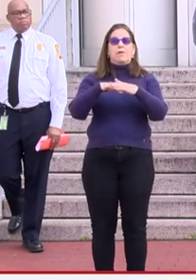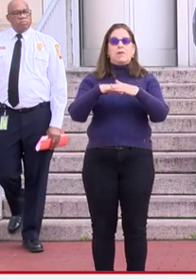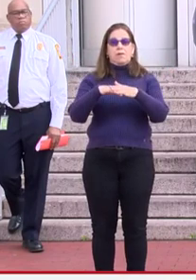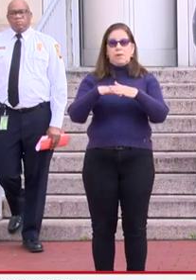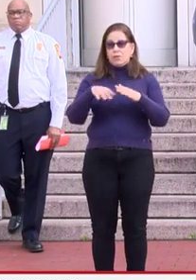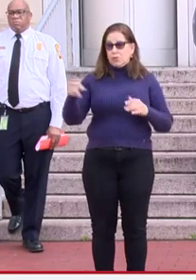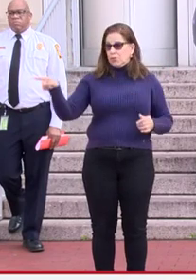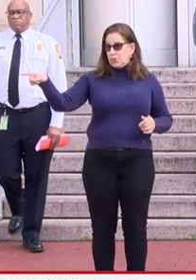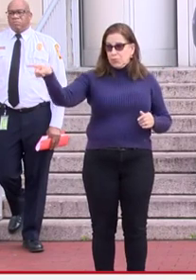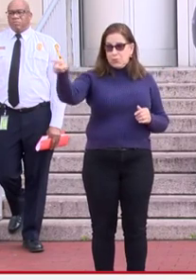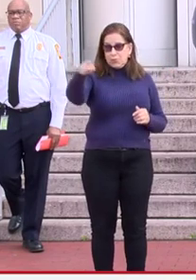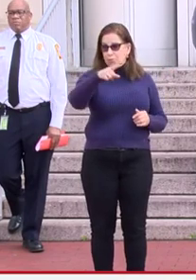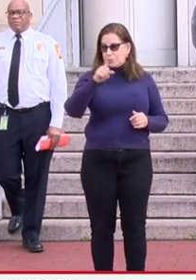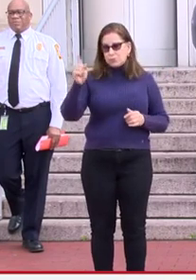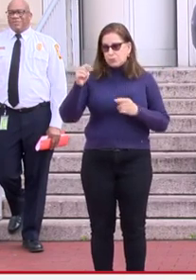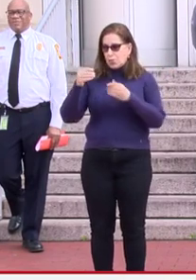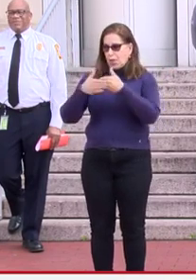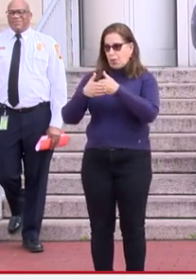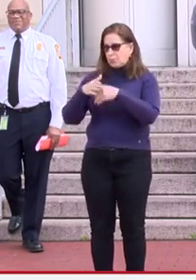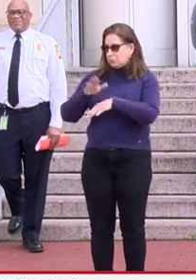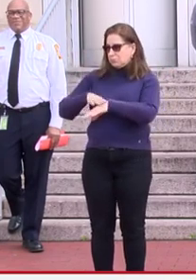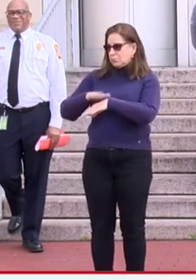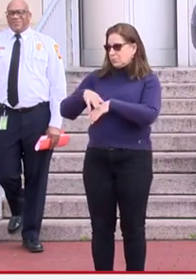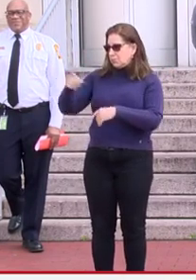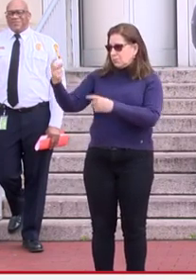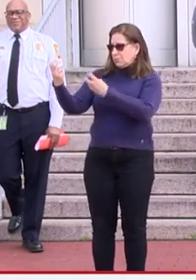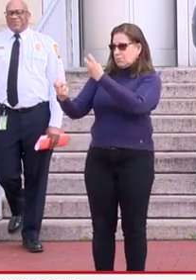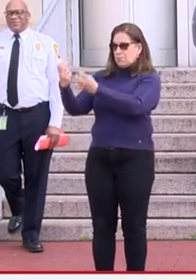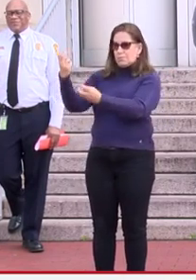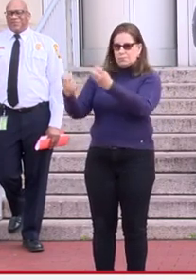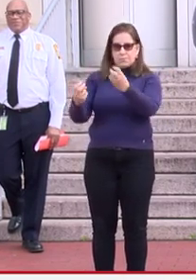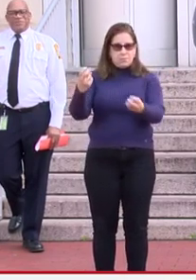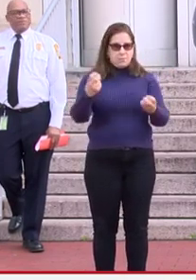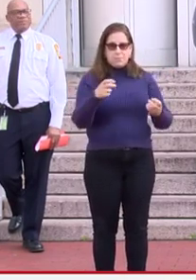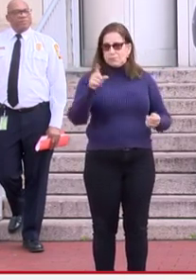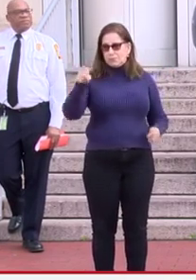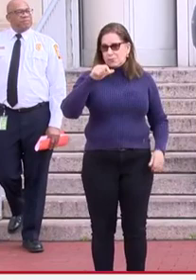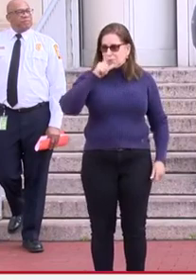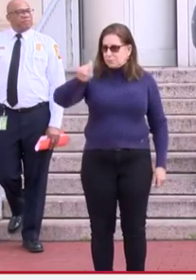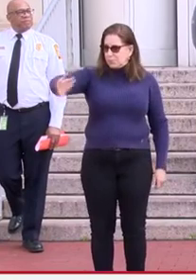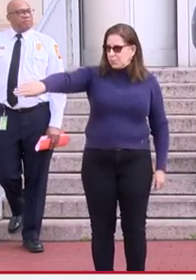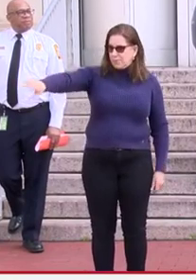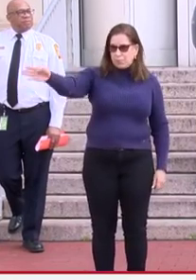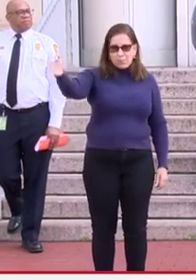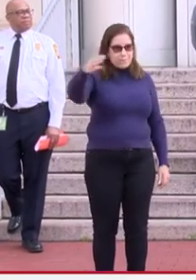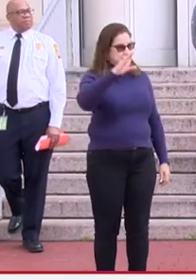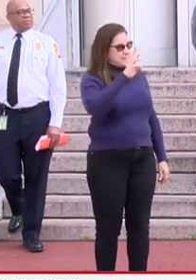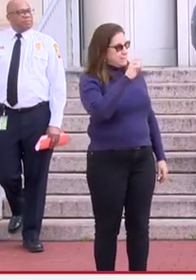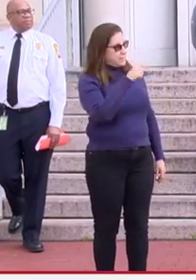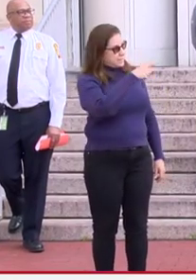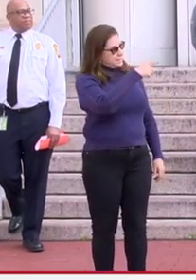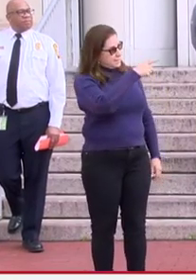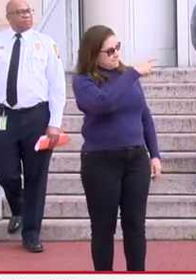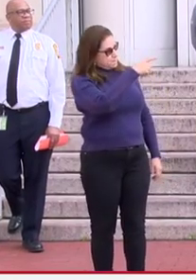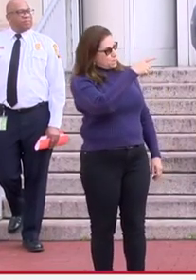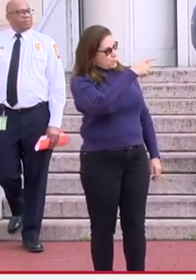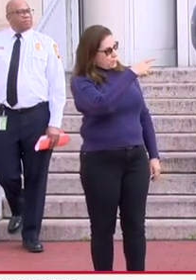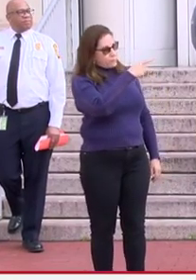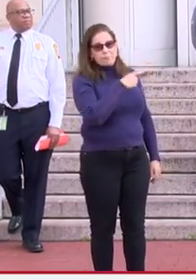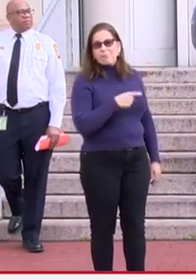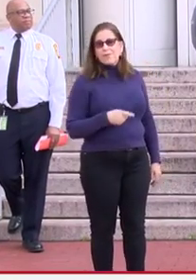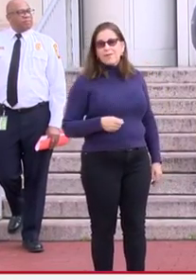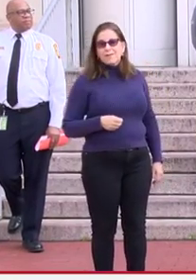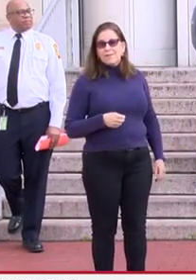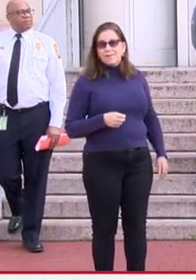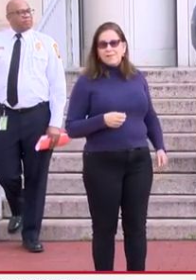close. So that's where we are. Yep. So if I could sneak 2 quick ones in. One, you mentioned